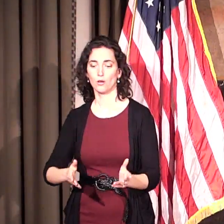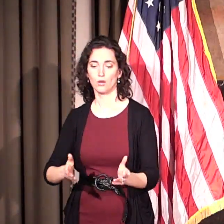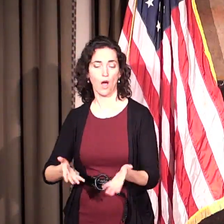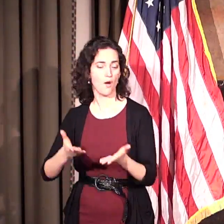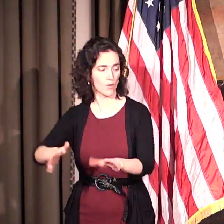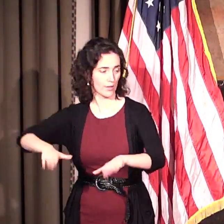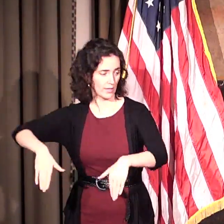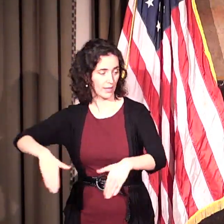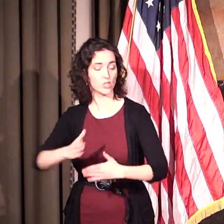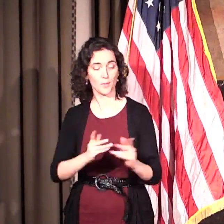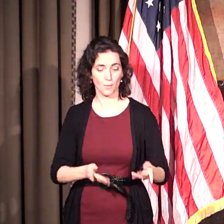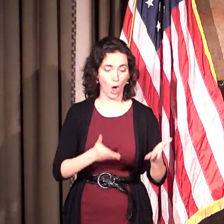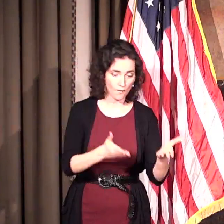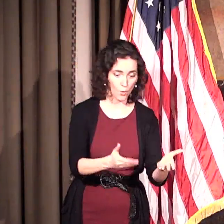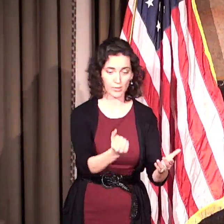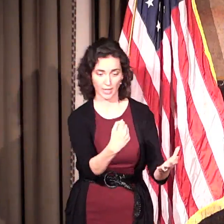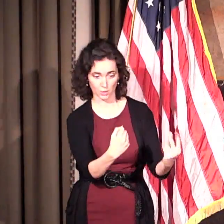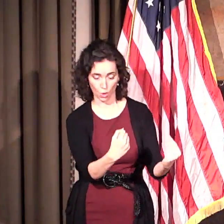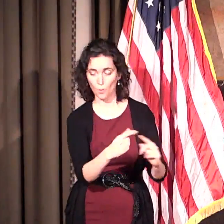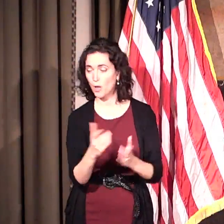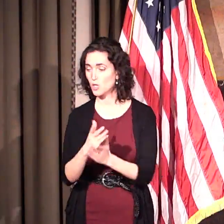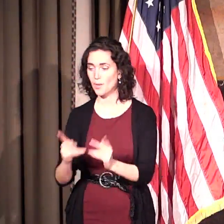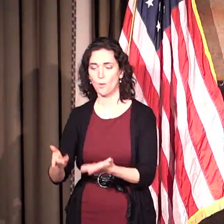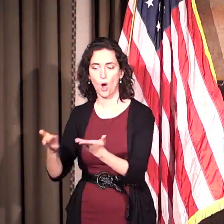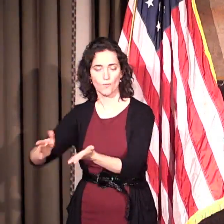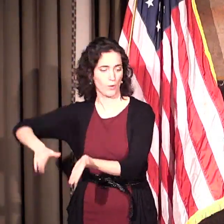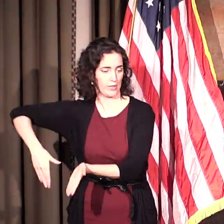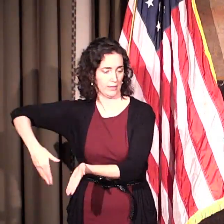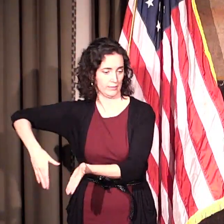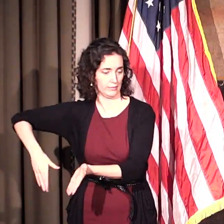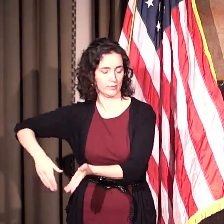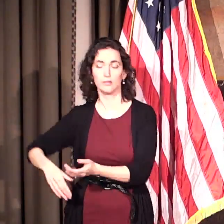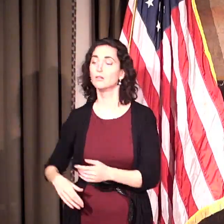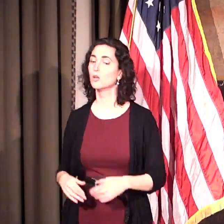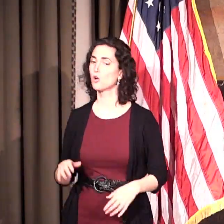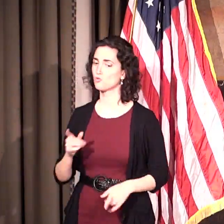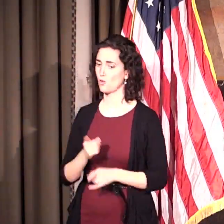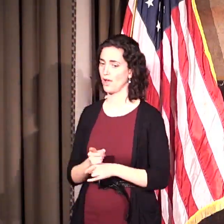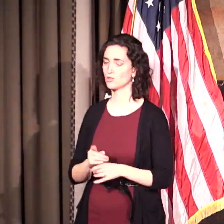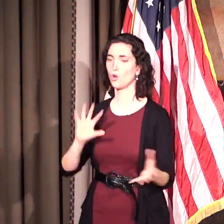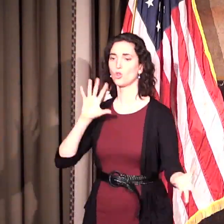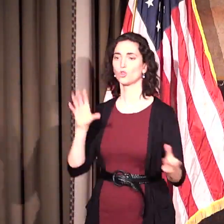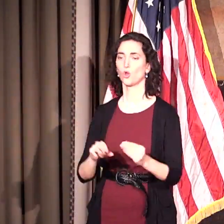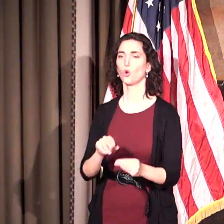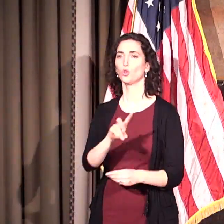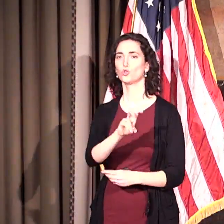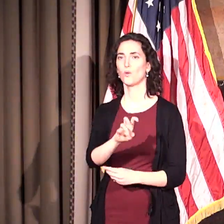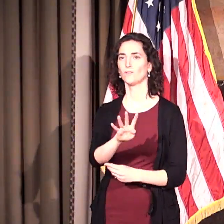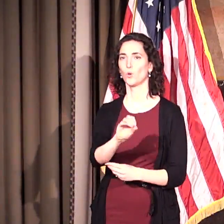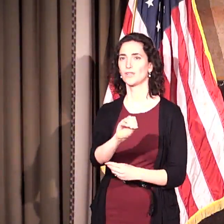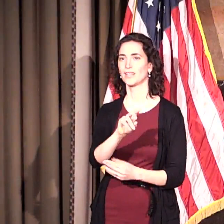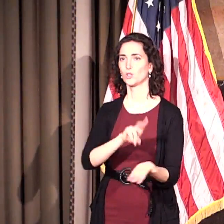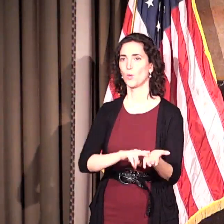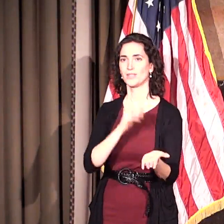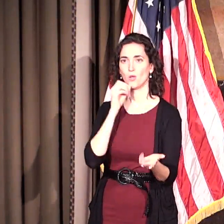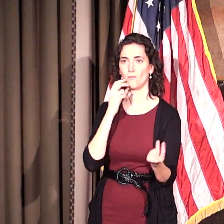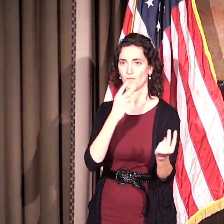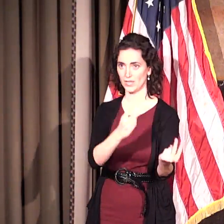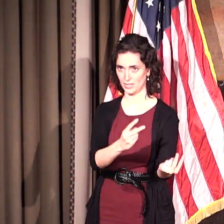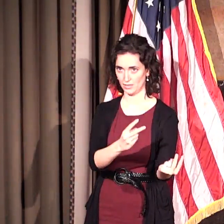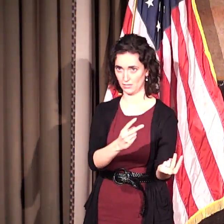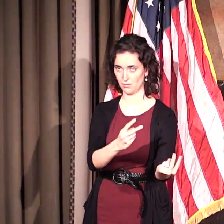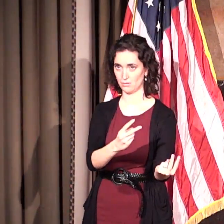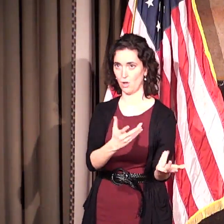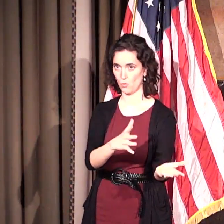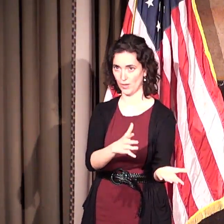had the opportunity to say yes or no. That's right. Of the about 240 nursing homes that have been visited to date,